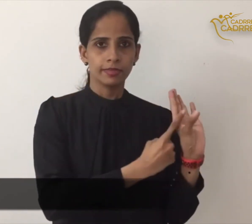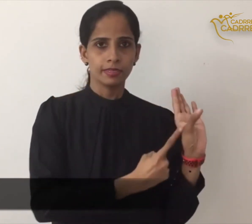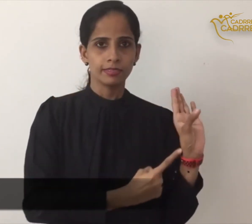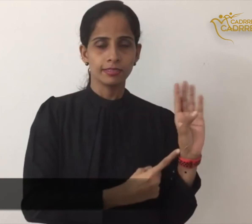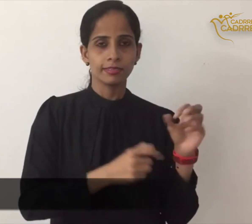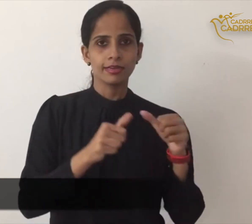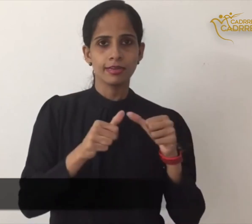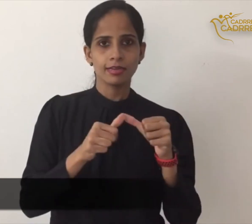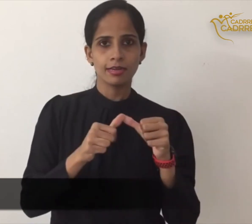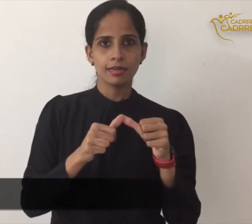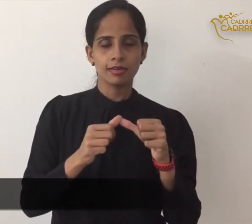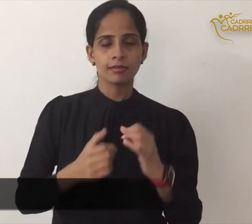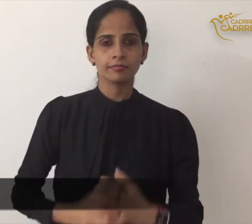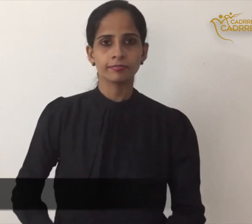Priya.